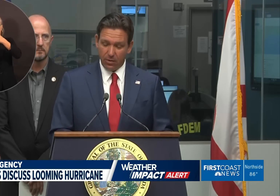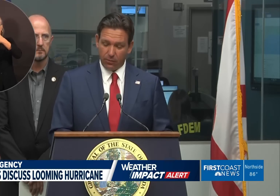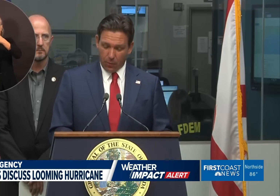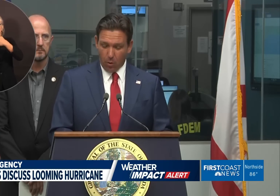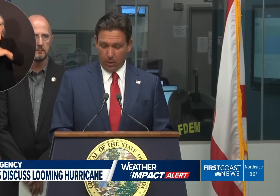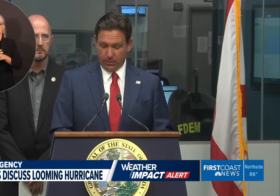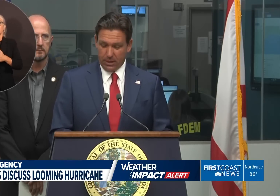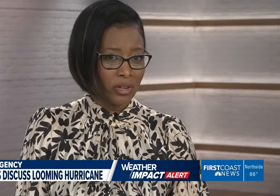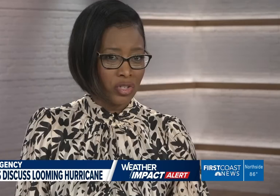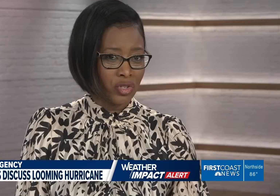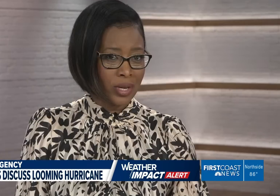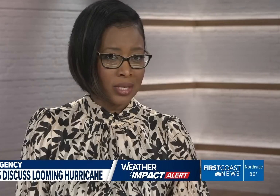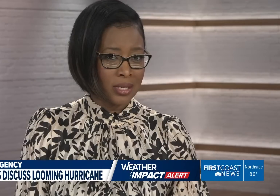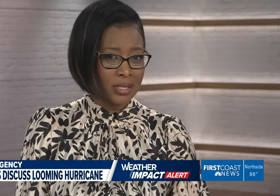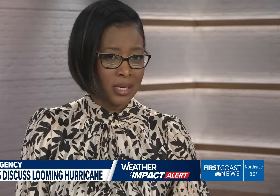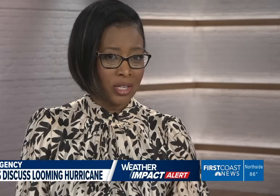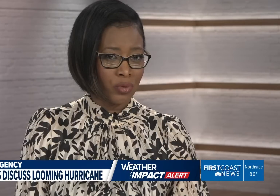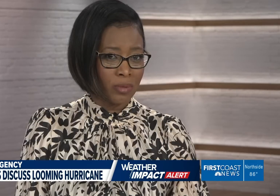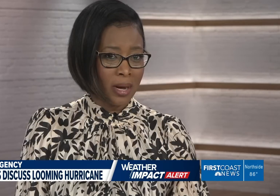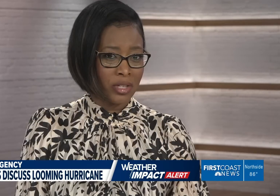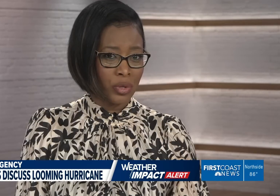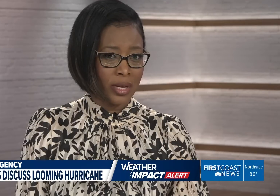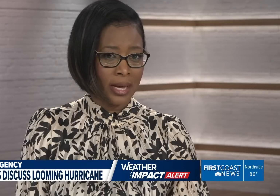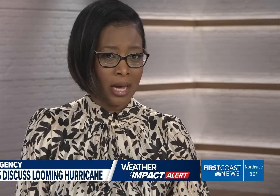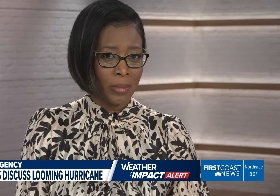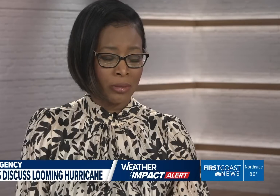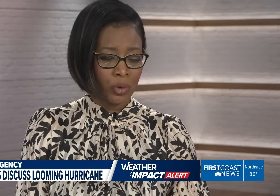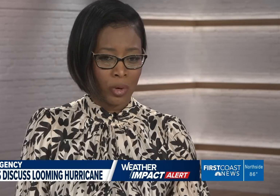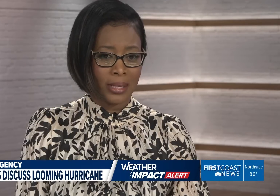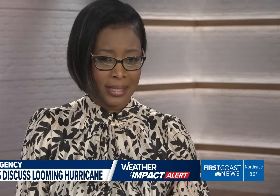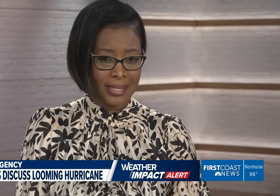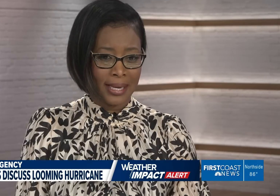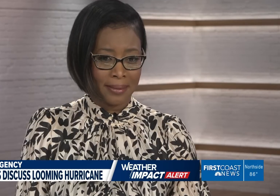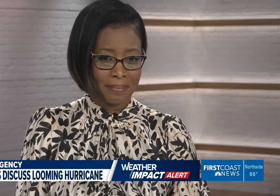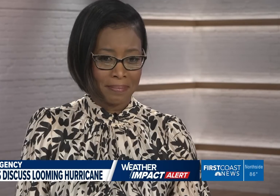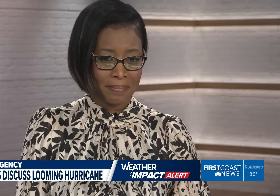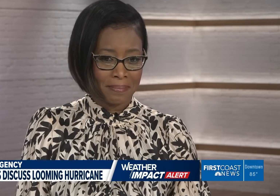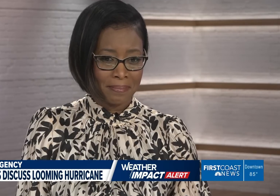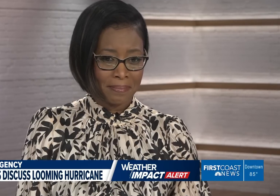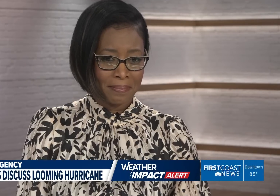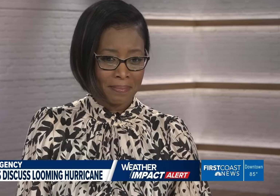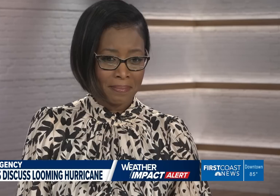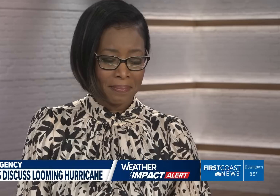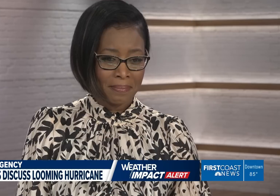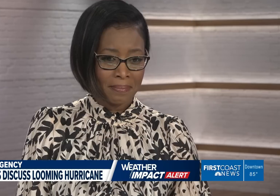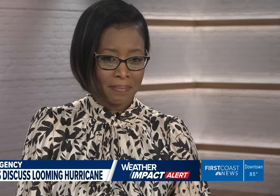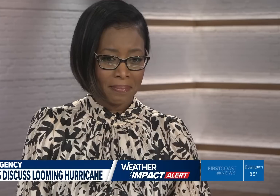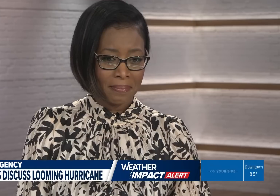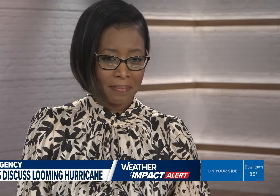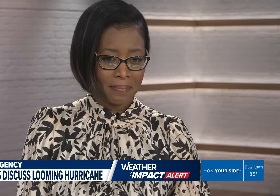see if we can listen in right now. She's addressing the city's response to the incoming storm. Let's listen in.